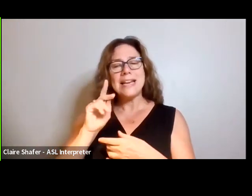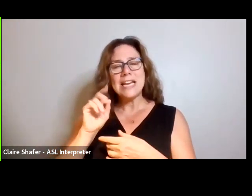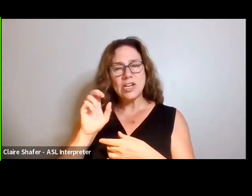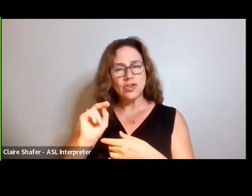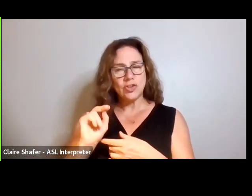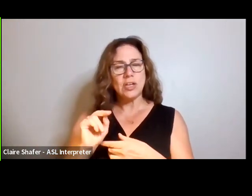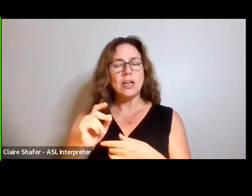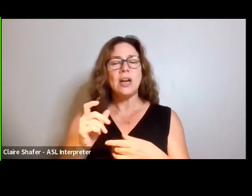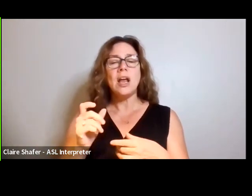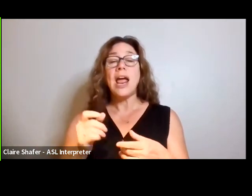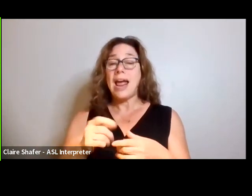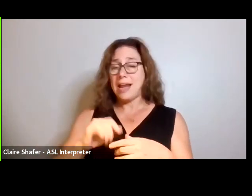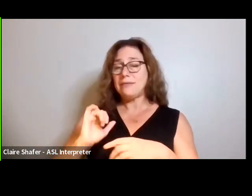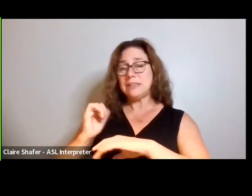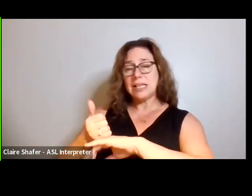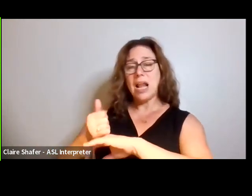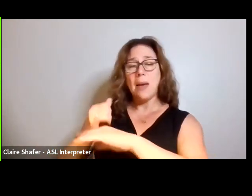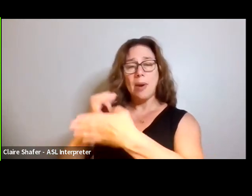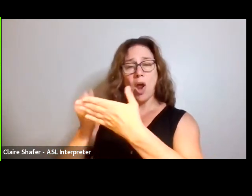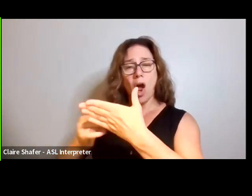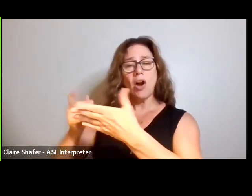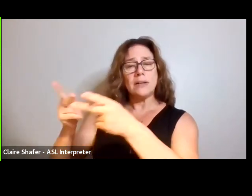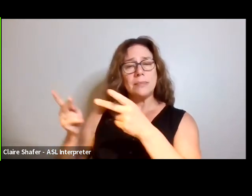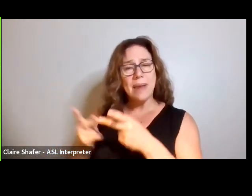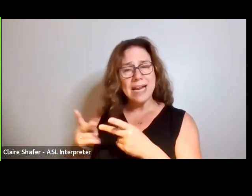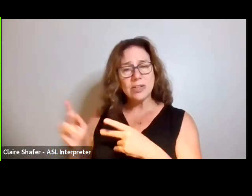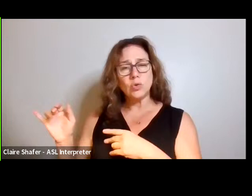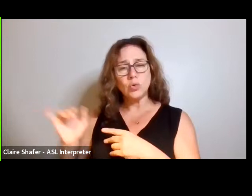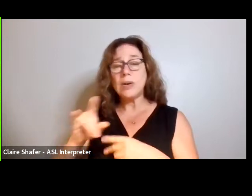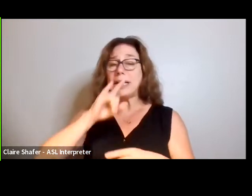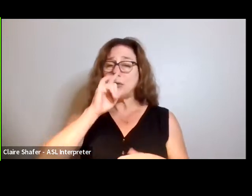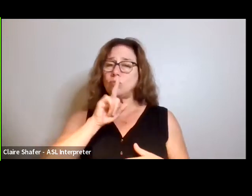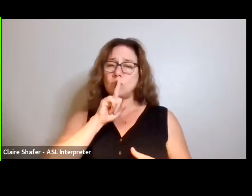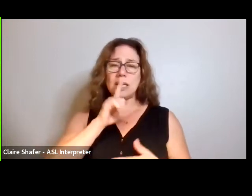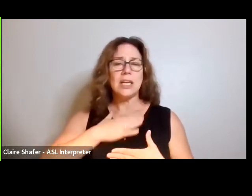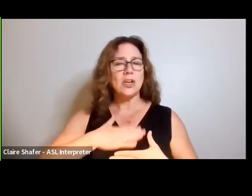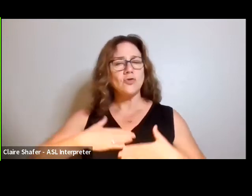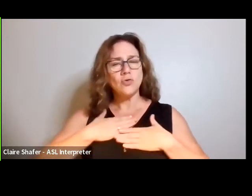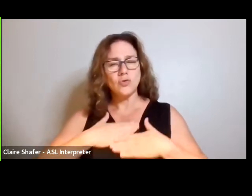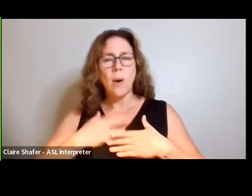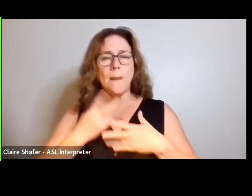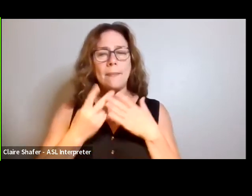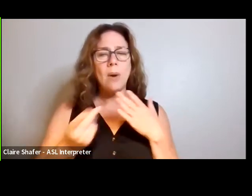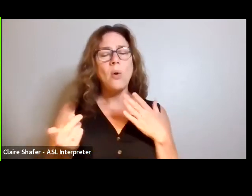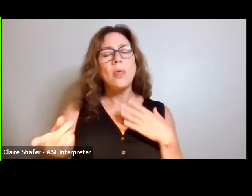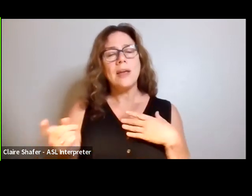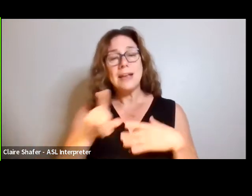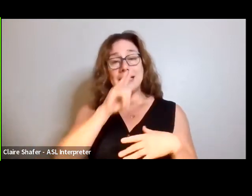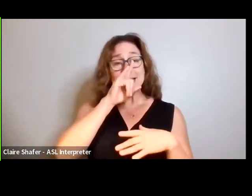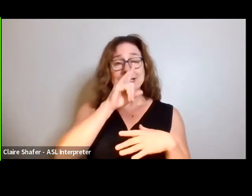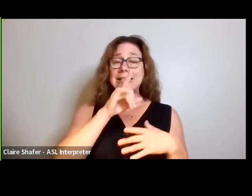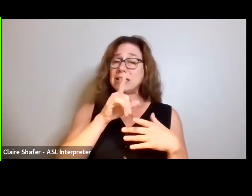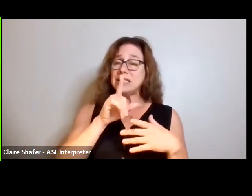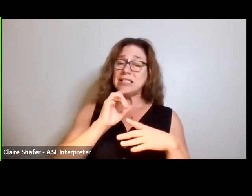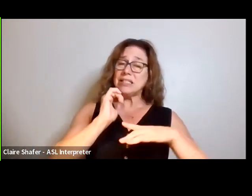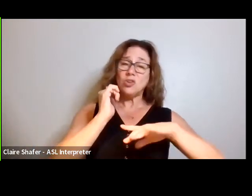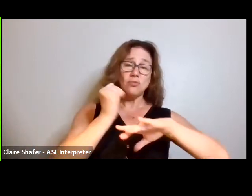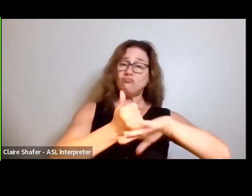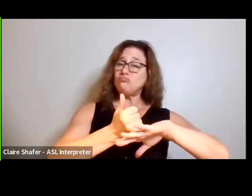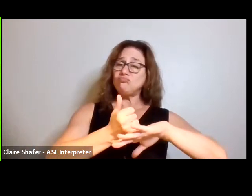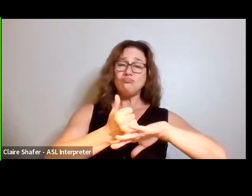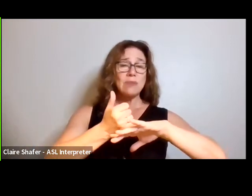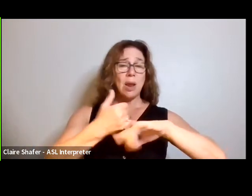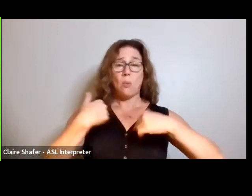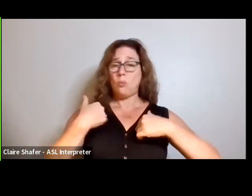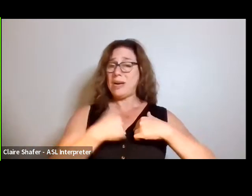work and kind of do different things, but kids really liked it. And what's really important about this is that students created this. We didn't come up